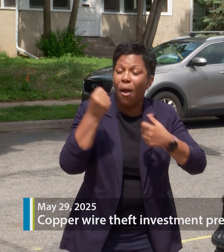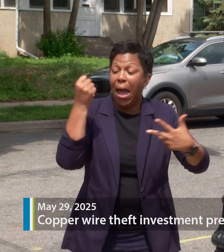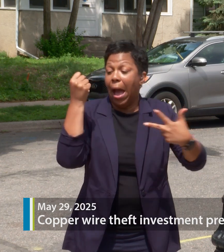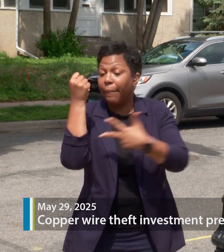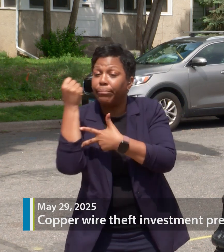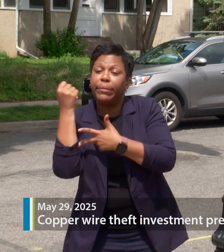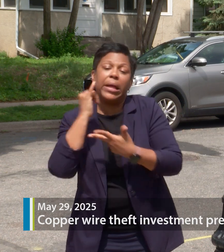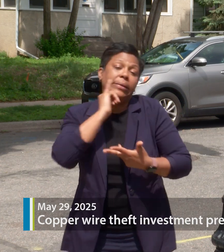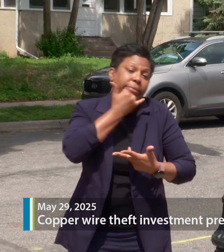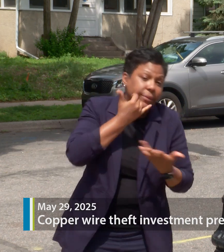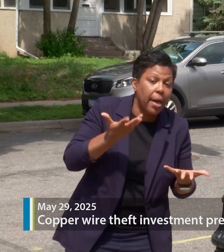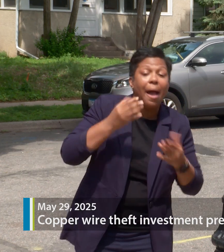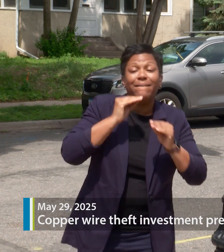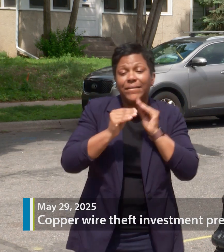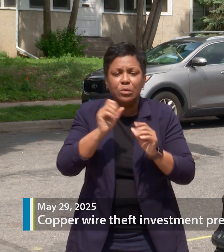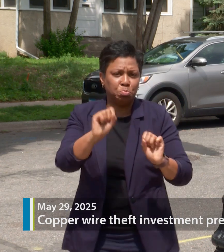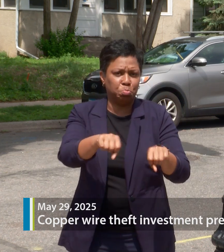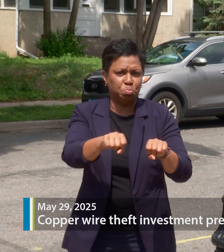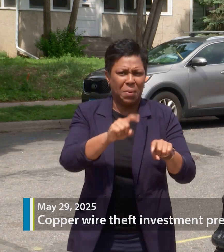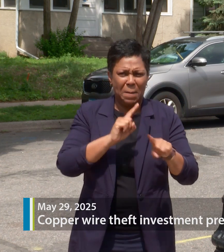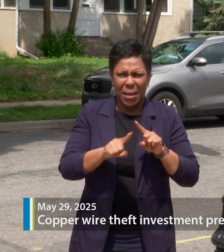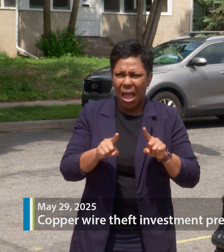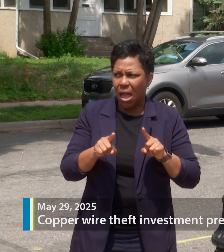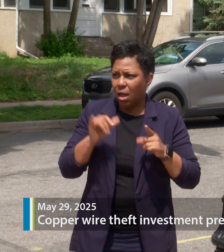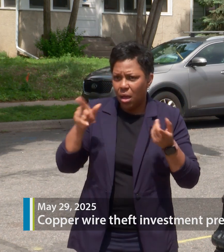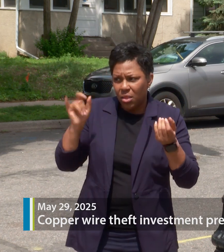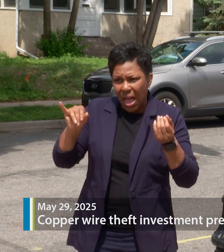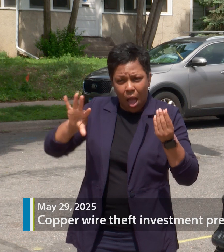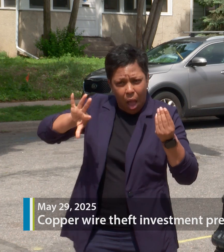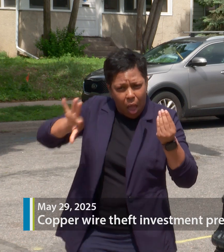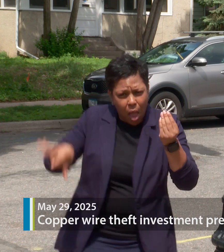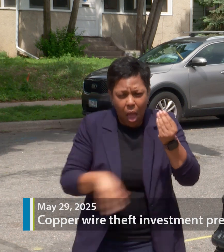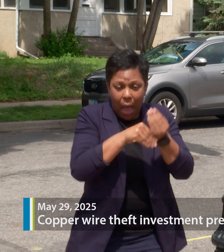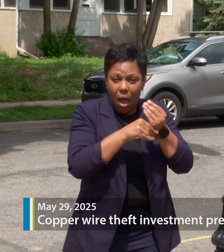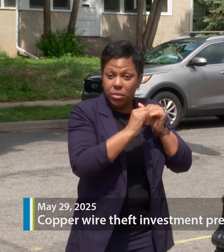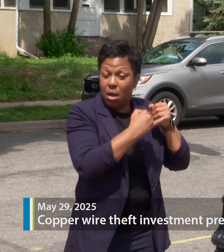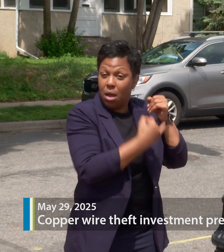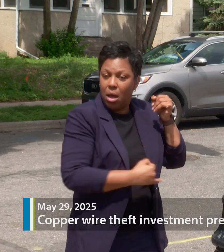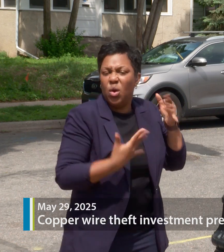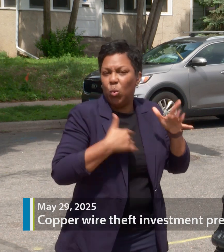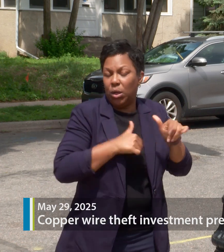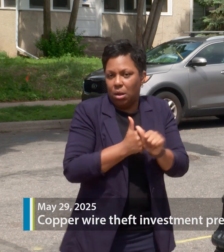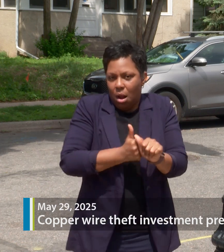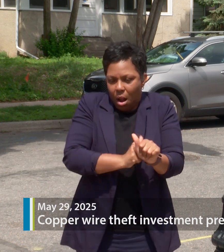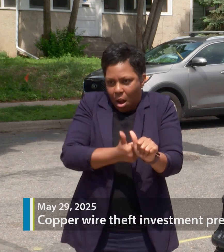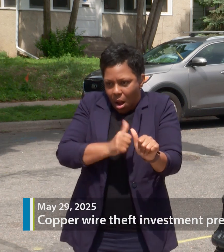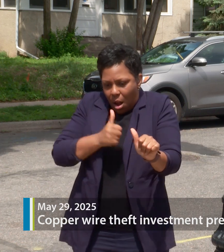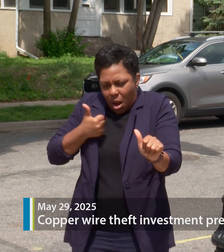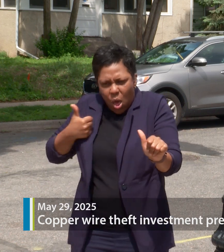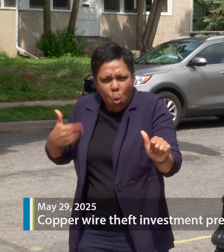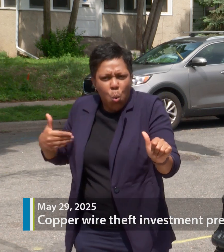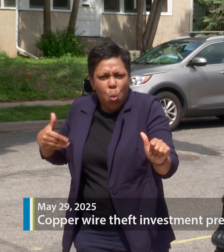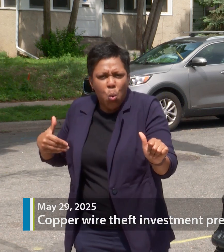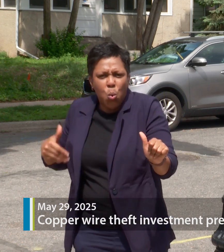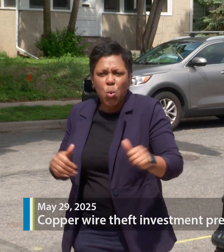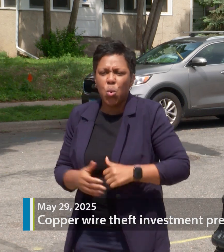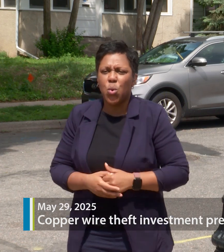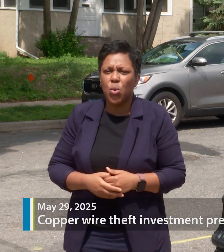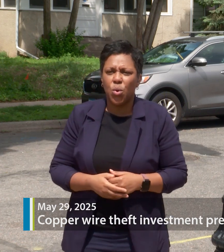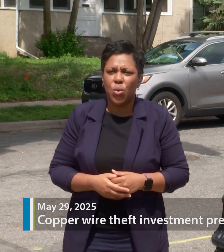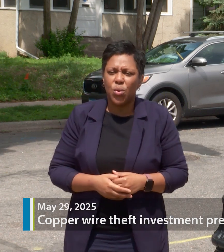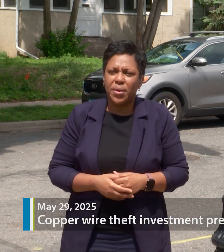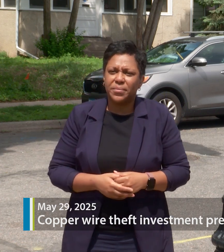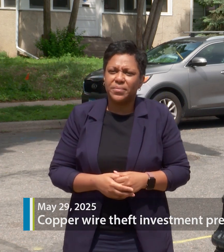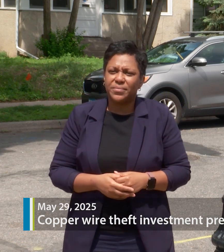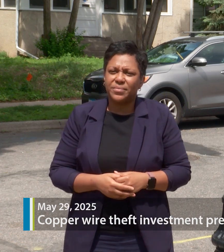a challenging as thefts have increased and our crews have been falling behind just because of the amount of the wire theft. As